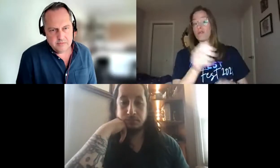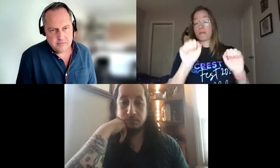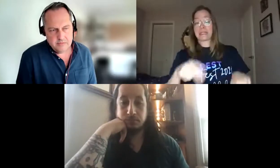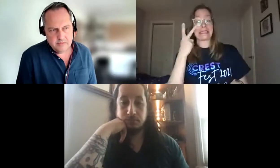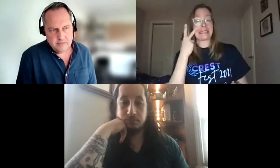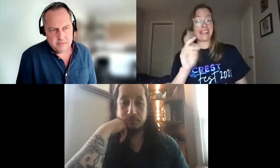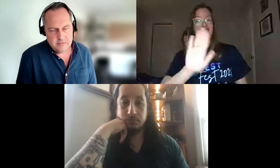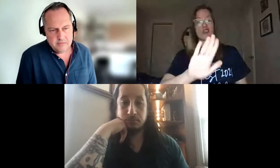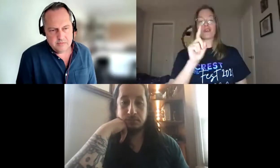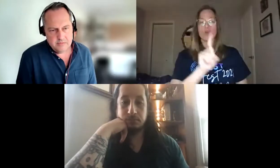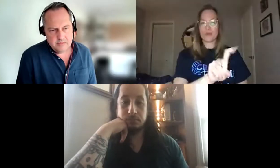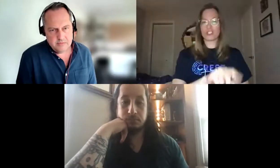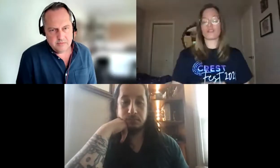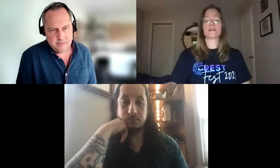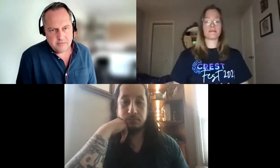there.